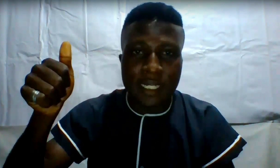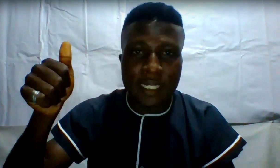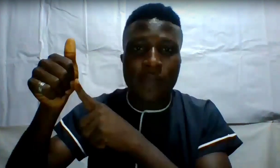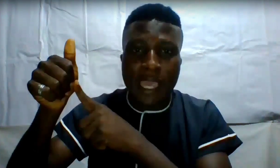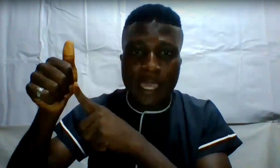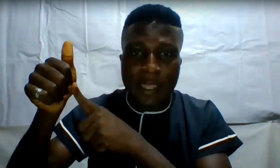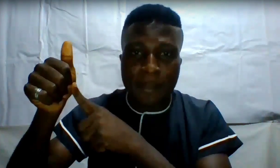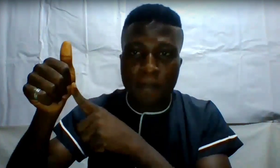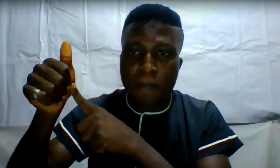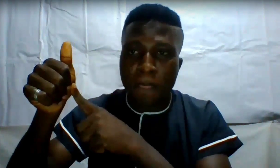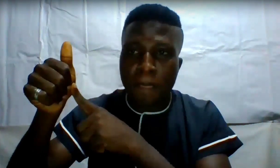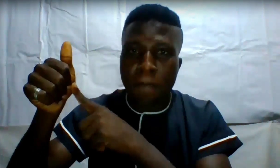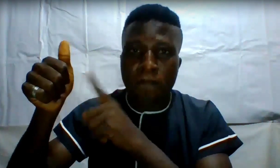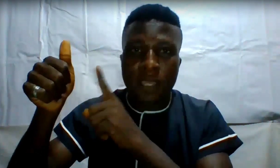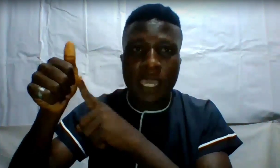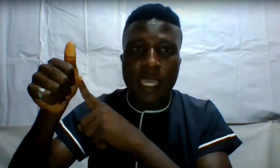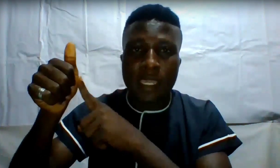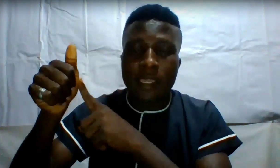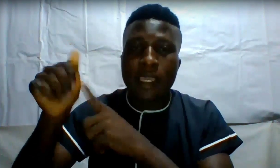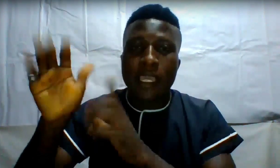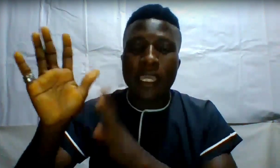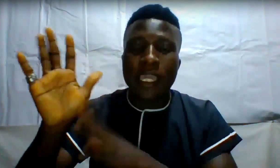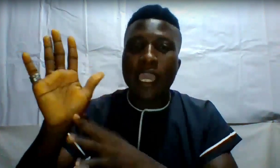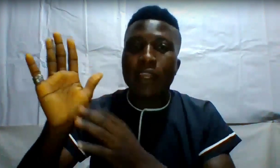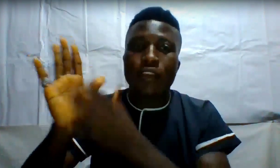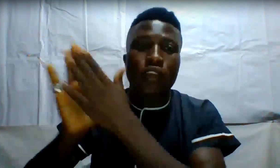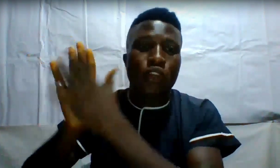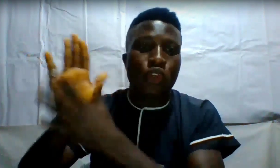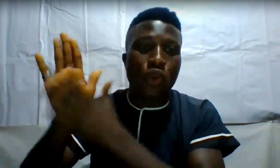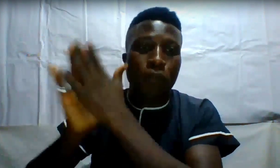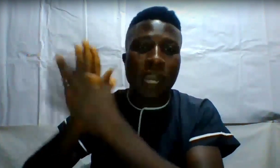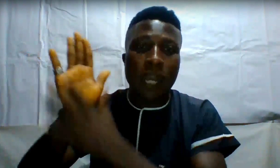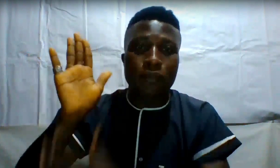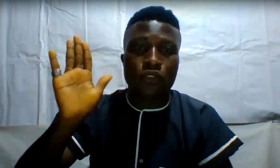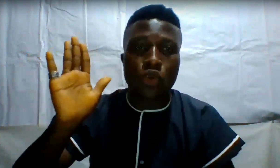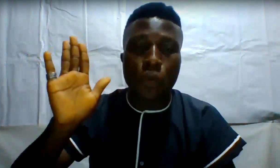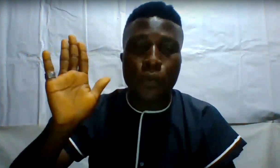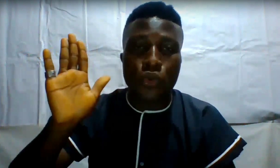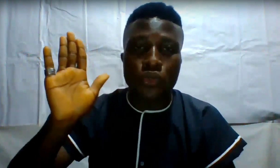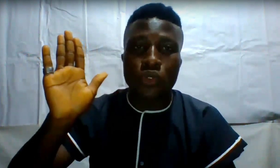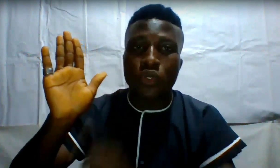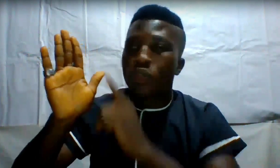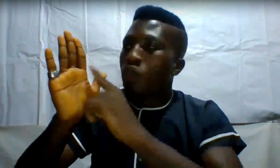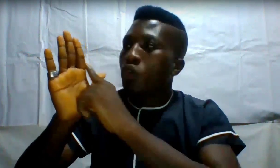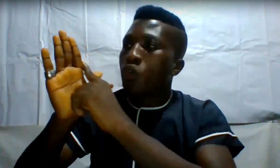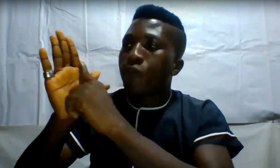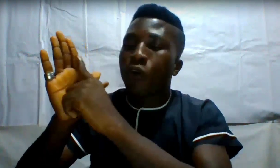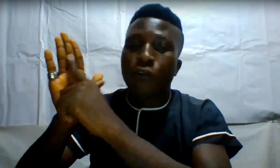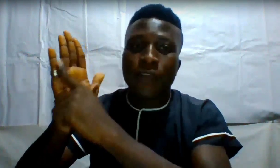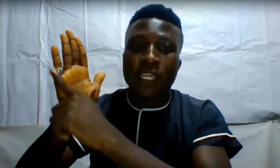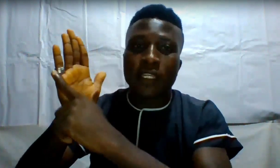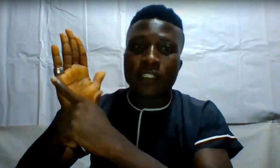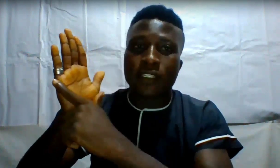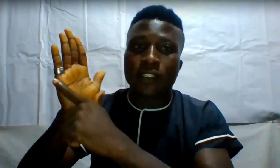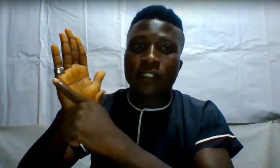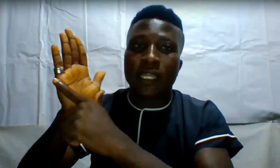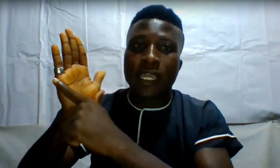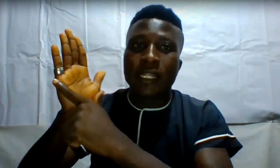A. A. Again, your palms open, your 4 fingers, the index,